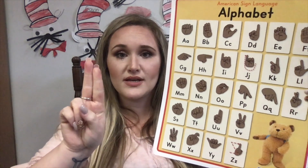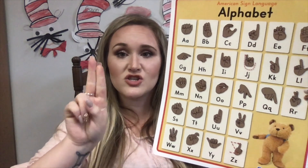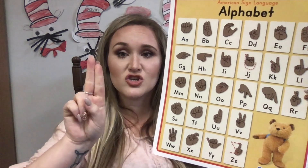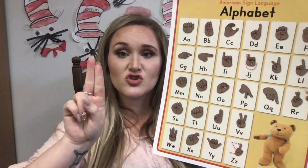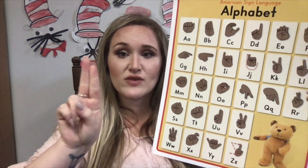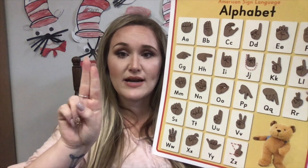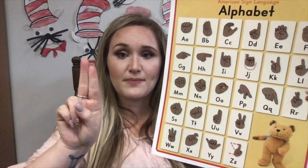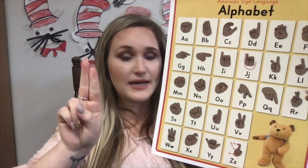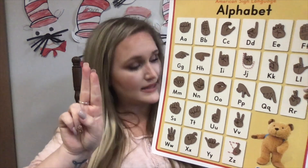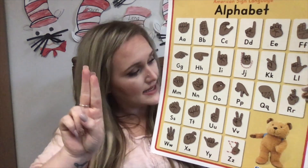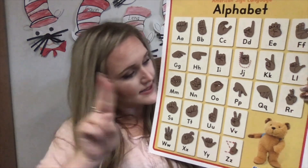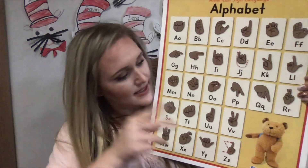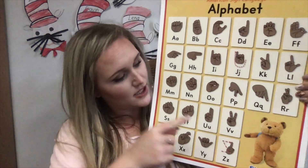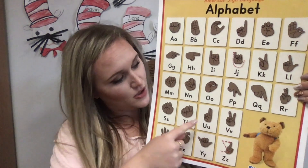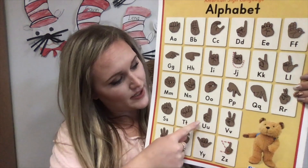just straight up like this. See U here?